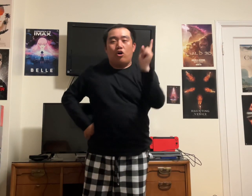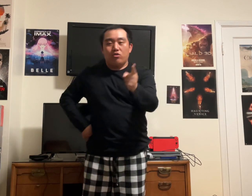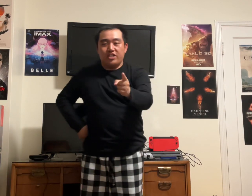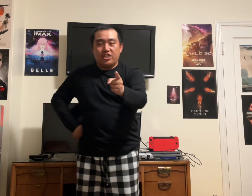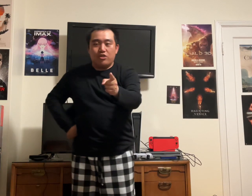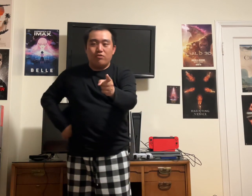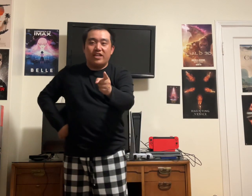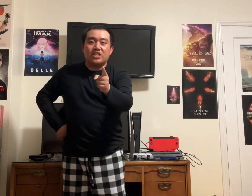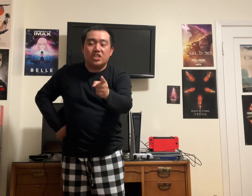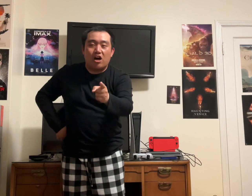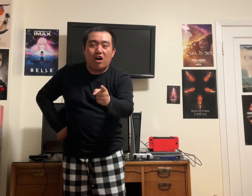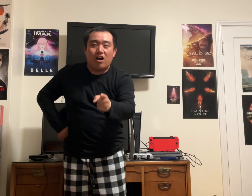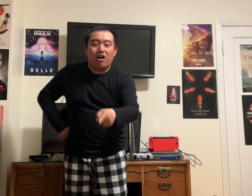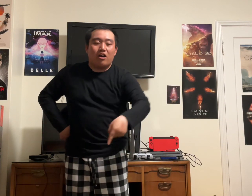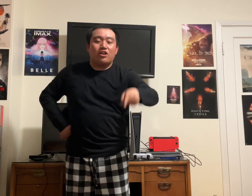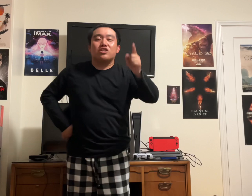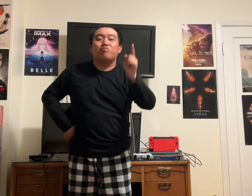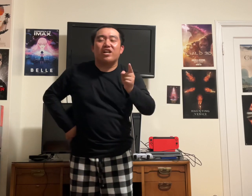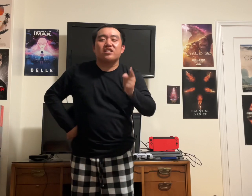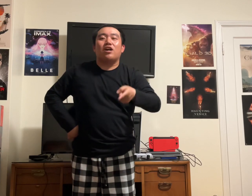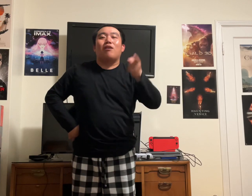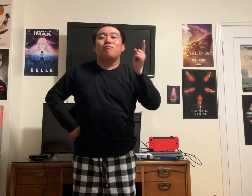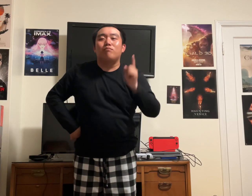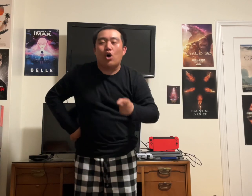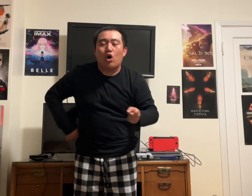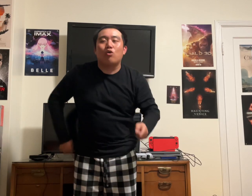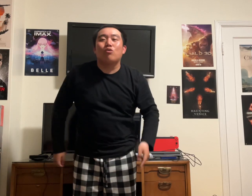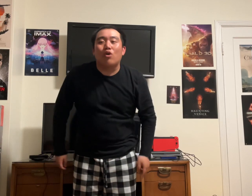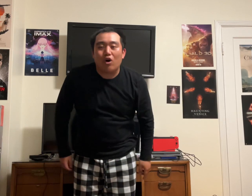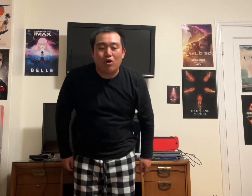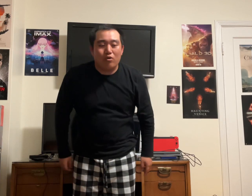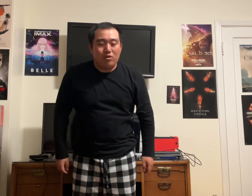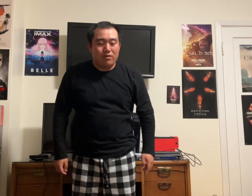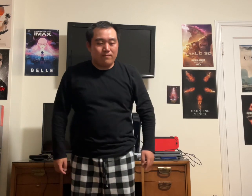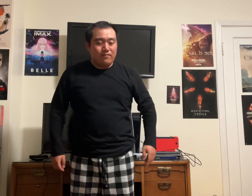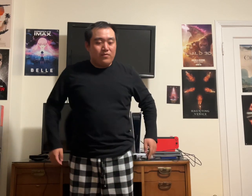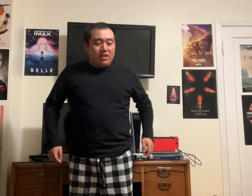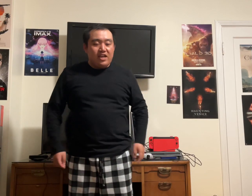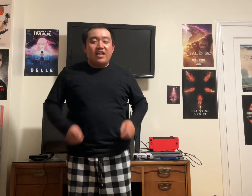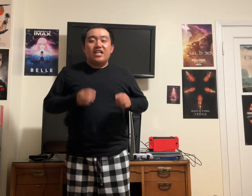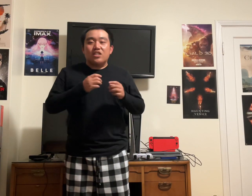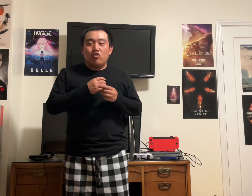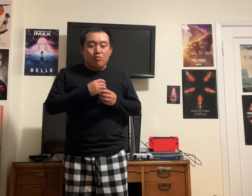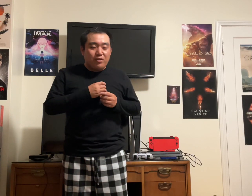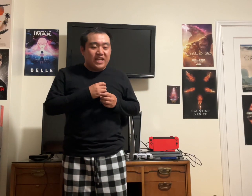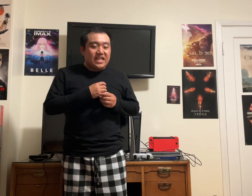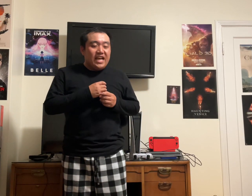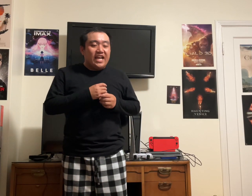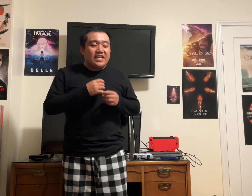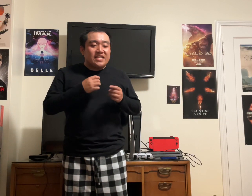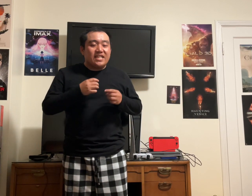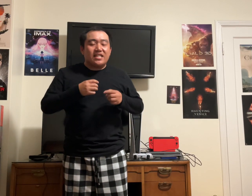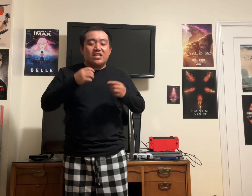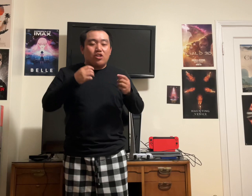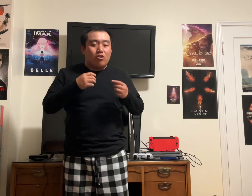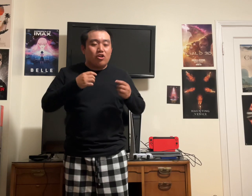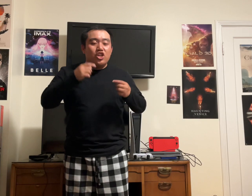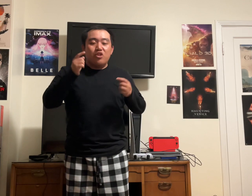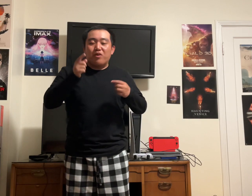Only shooting stars break the mold. It's a cool place, and they say it gets colder. You're